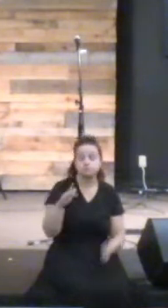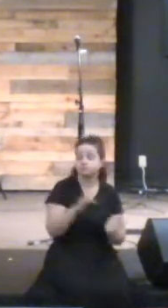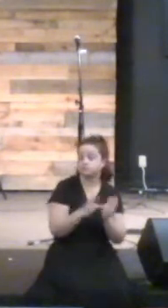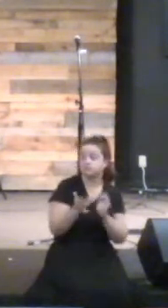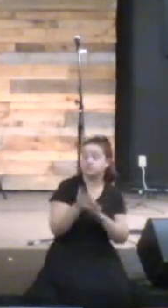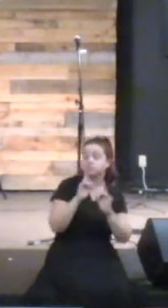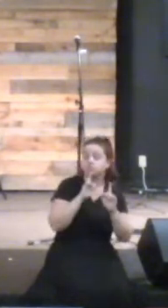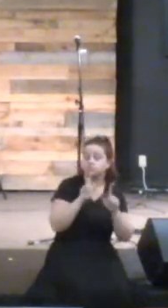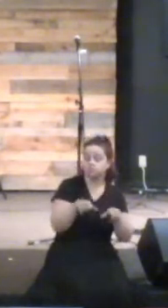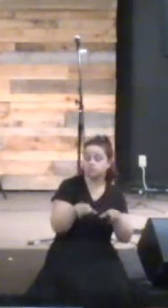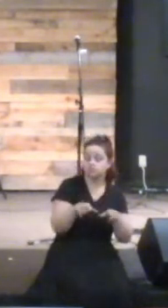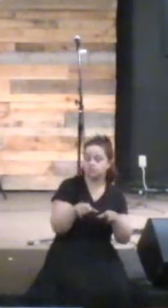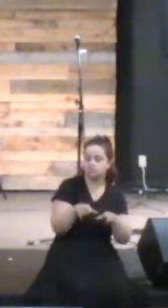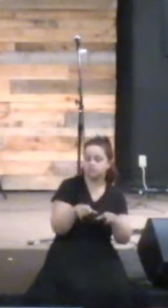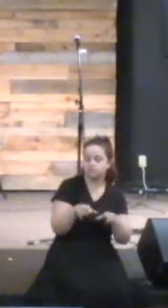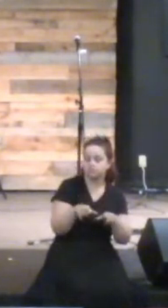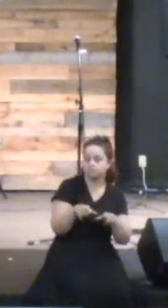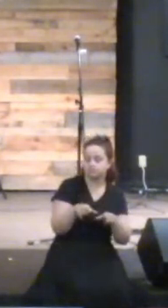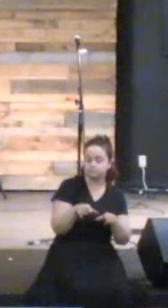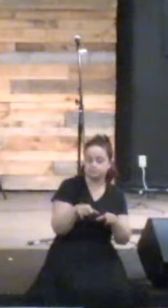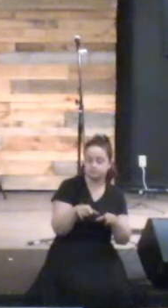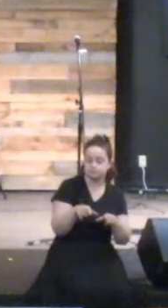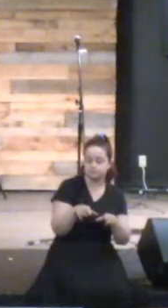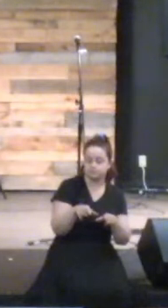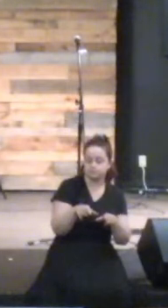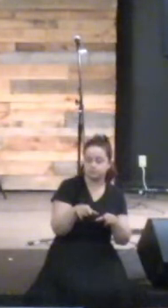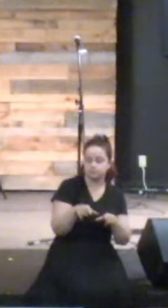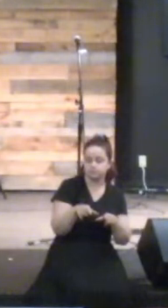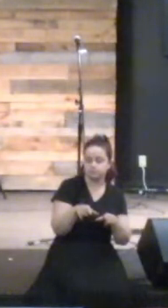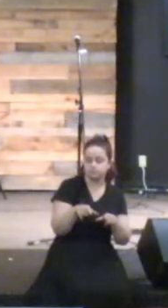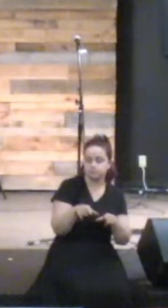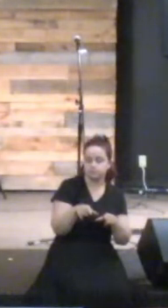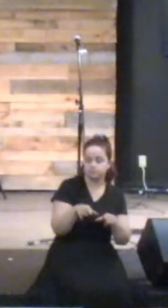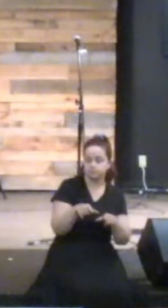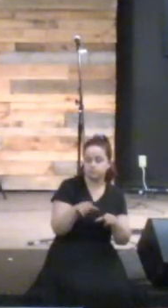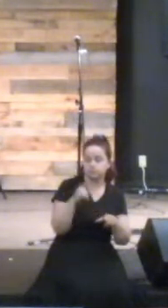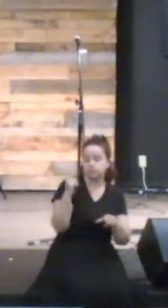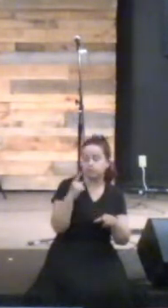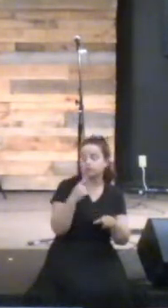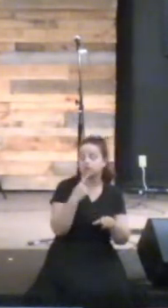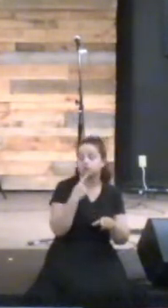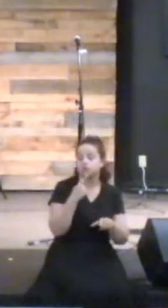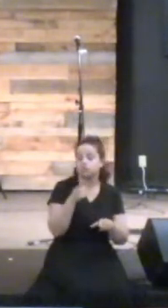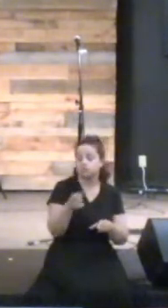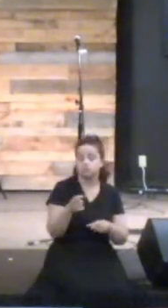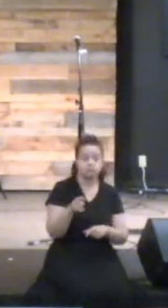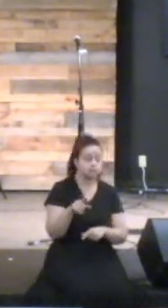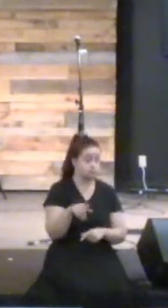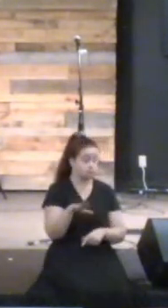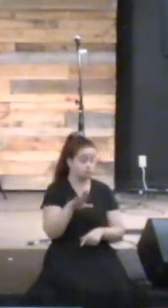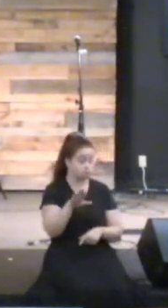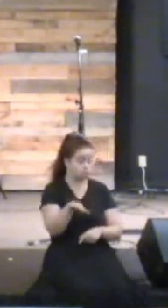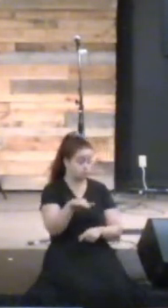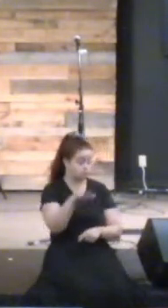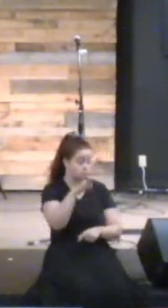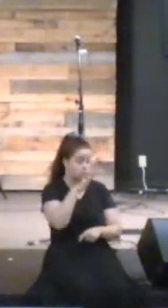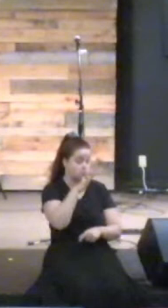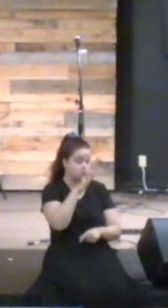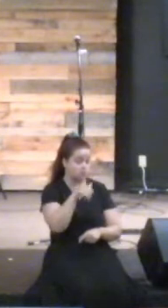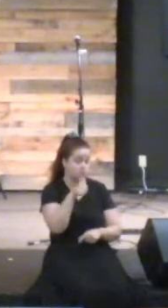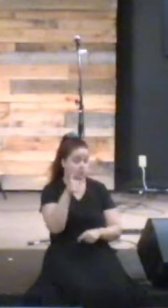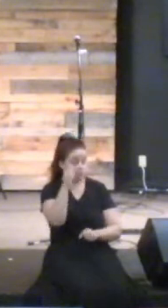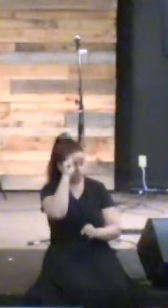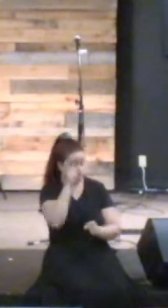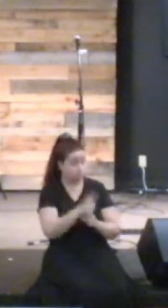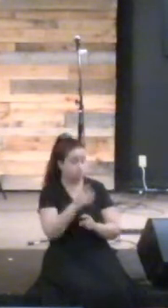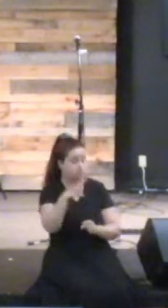replied in in being asked uh you know told you know your your mother and your brothers are outside I said who is